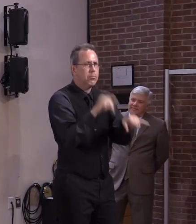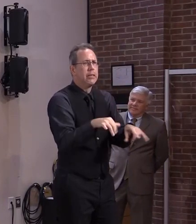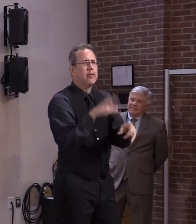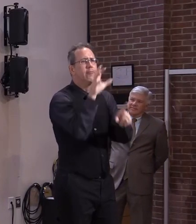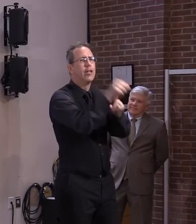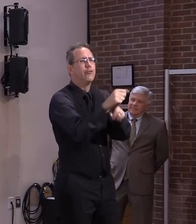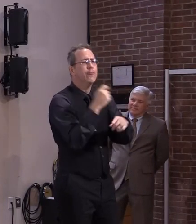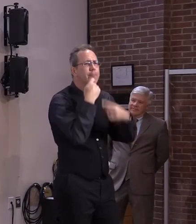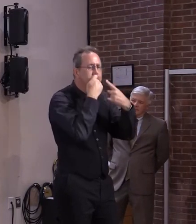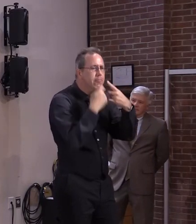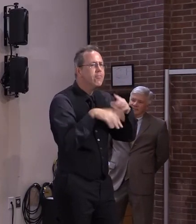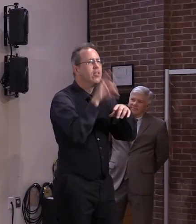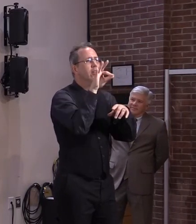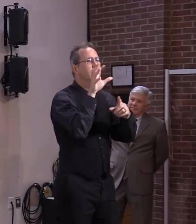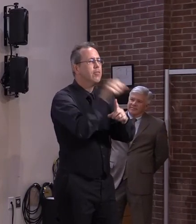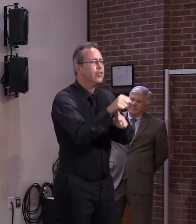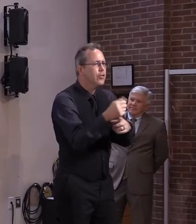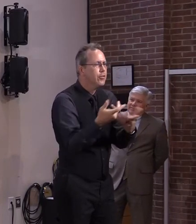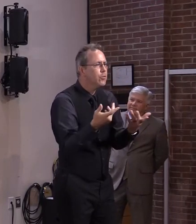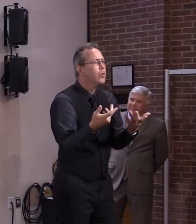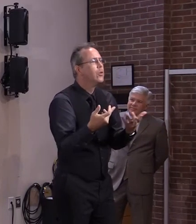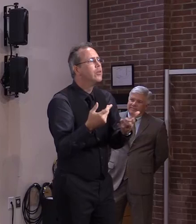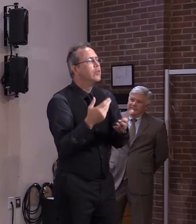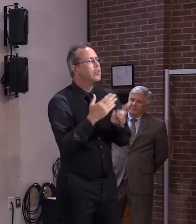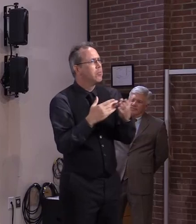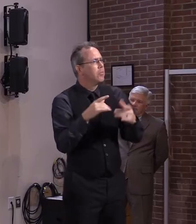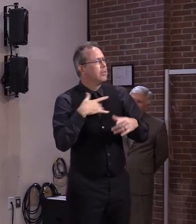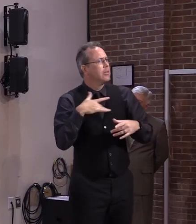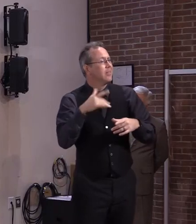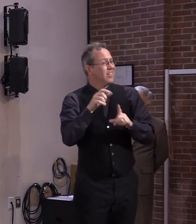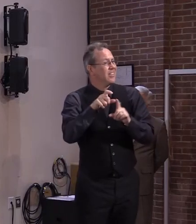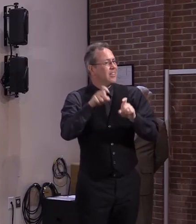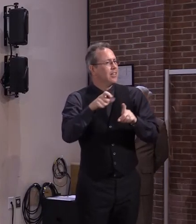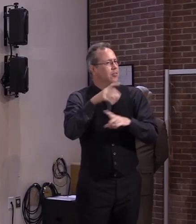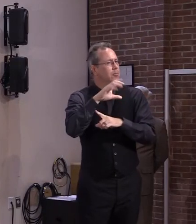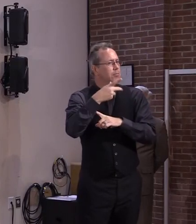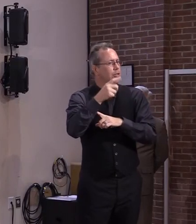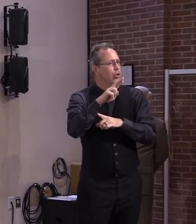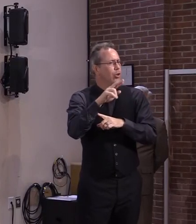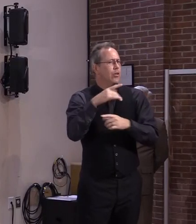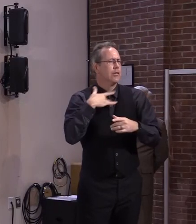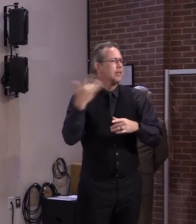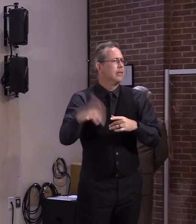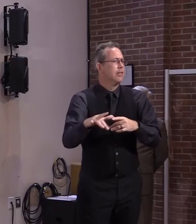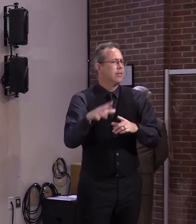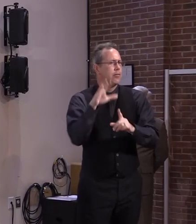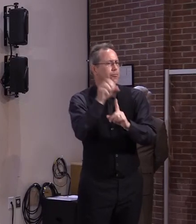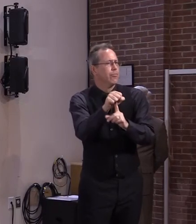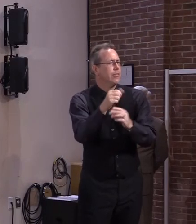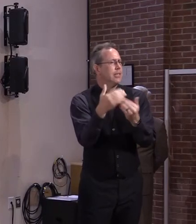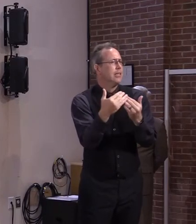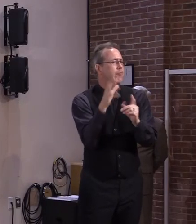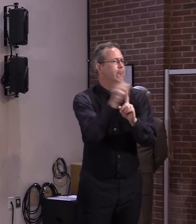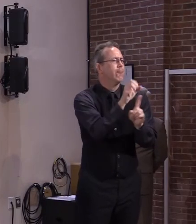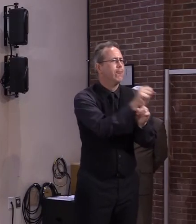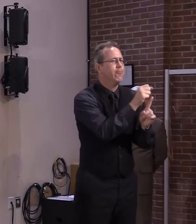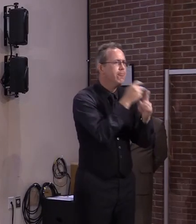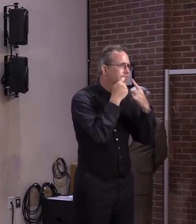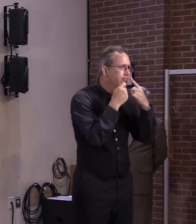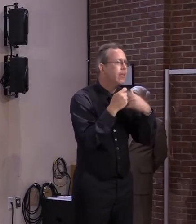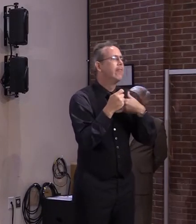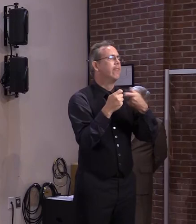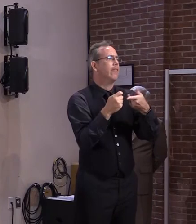transmission-competent viruses. And so we get concerns that, gee, we're over-identifying it with this very sensitive PCR test.